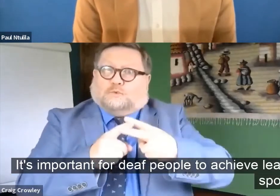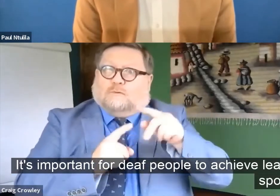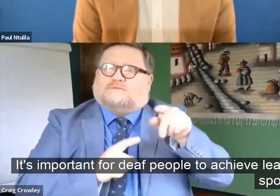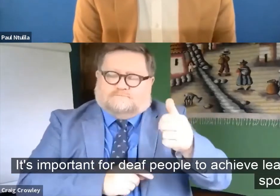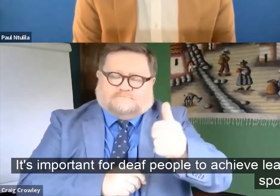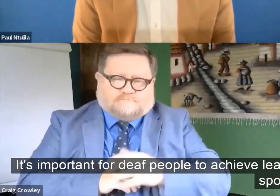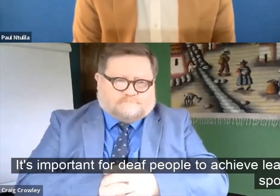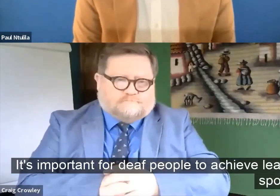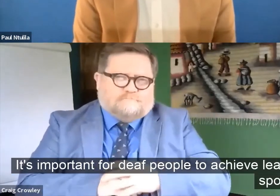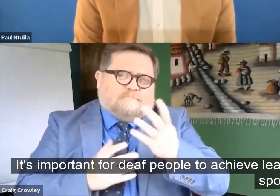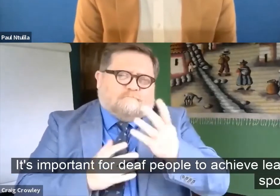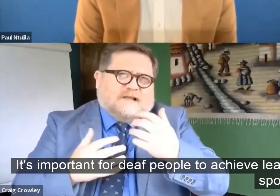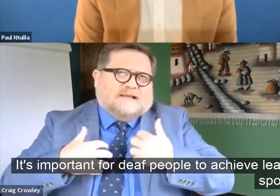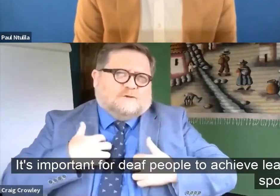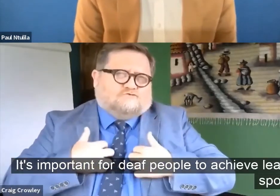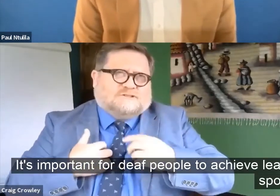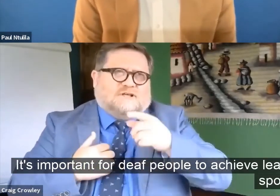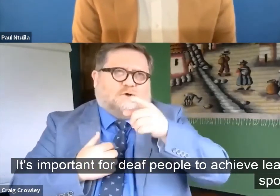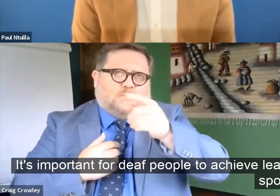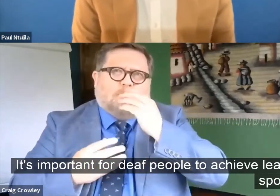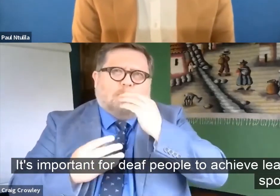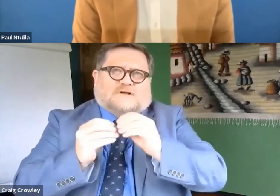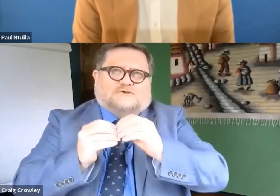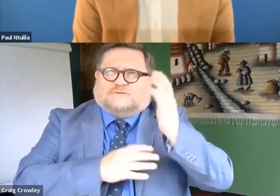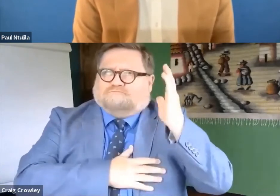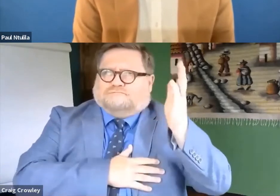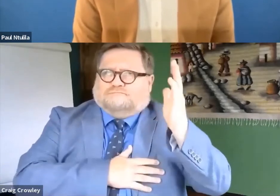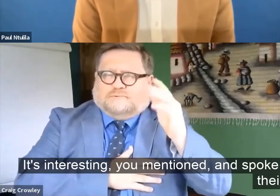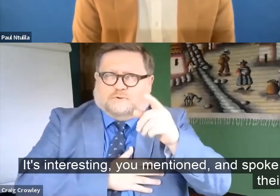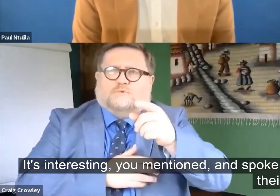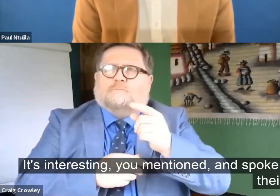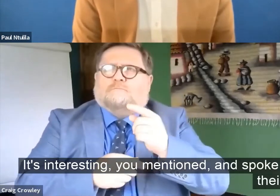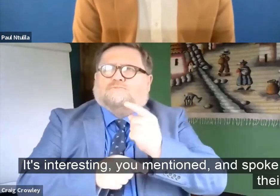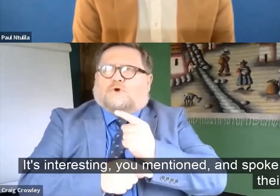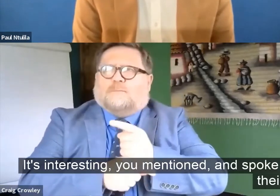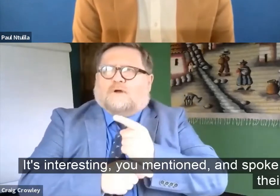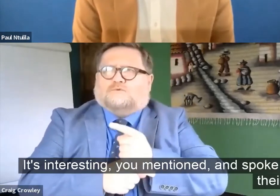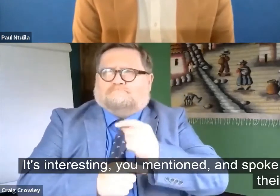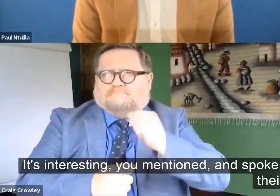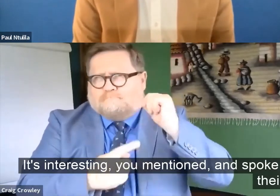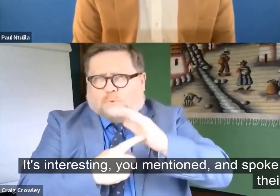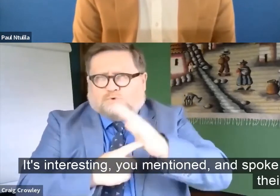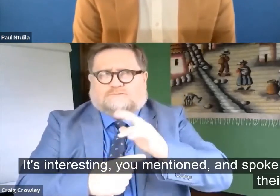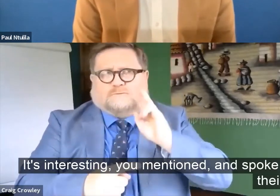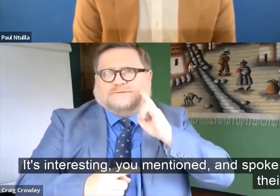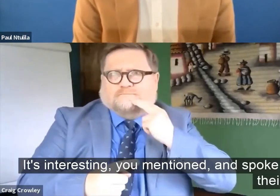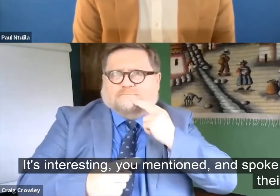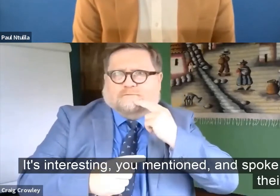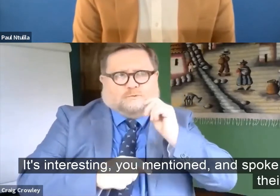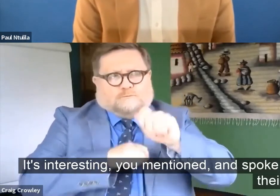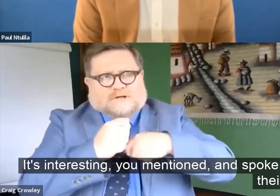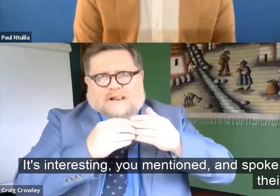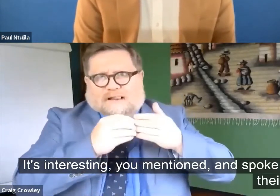based on the leadership tools that you spoke of. It's interesting. You mentioned and spoke